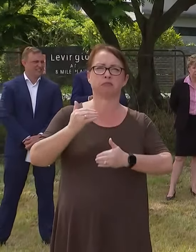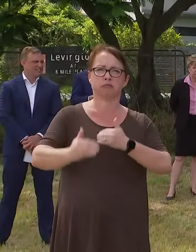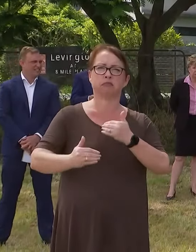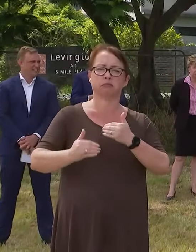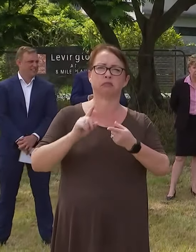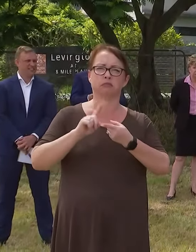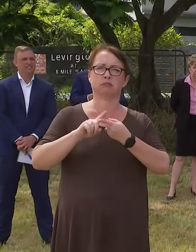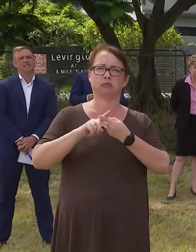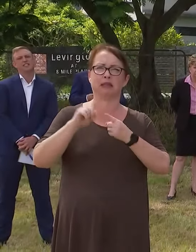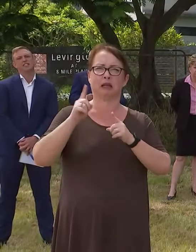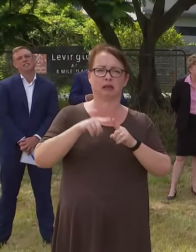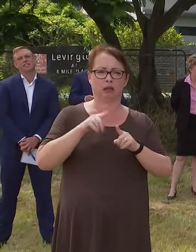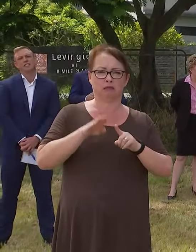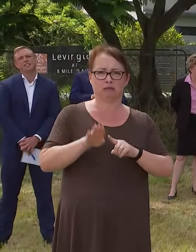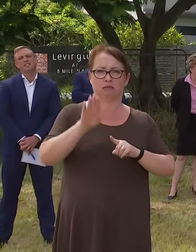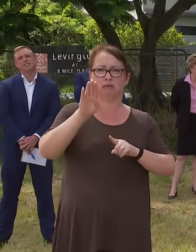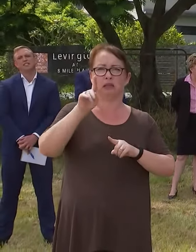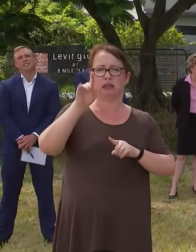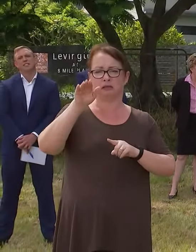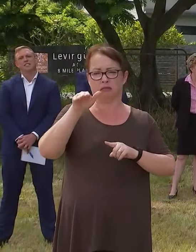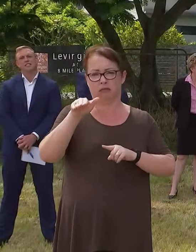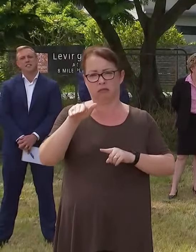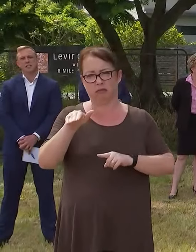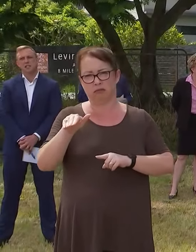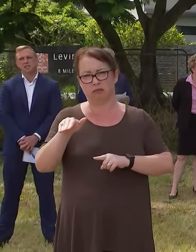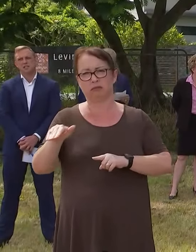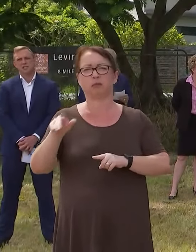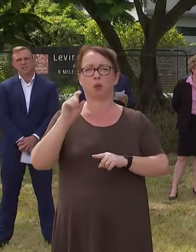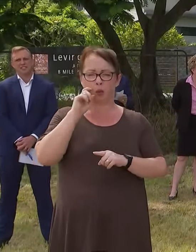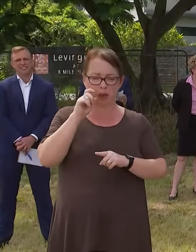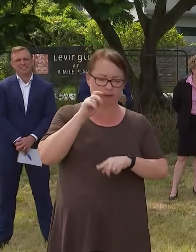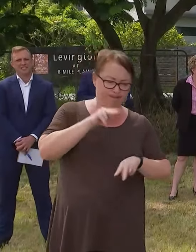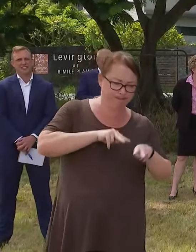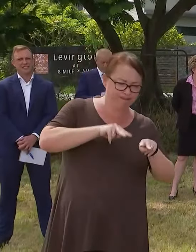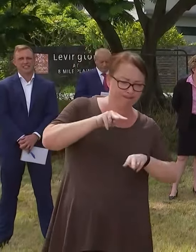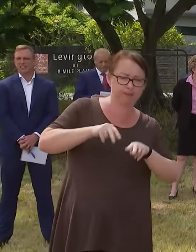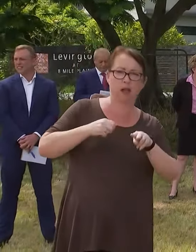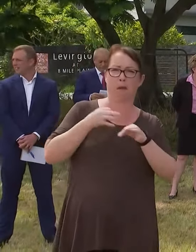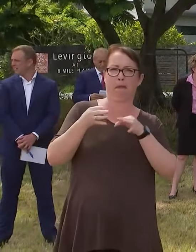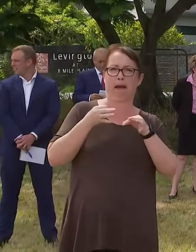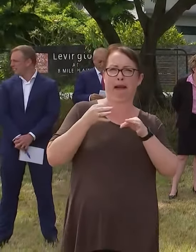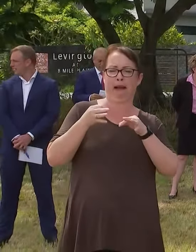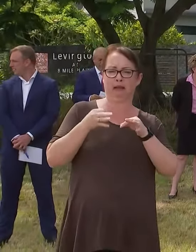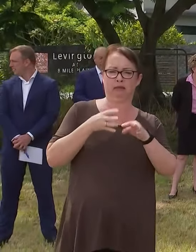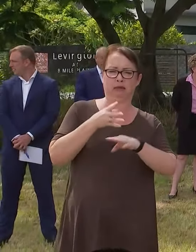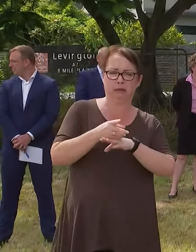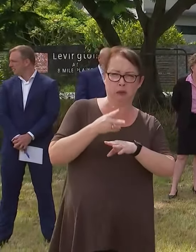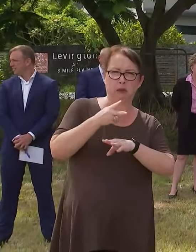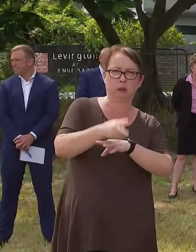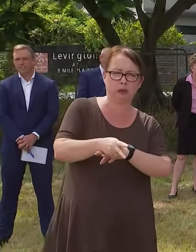is coming to an end, and we'll be reviewing all of our plans in the next couple of weeks.